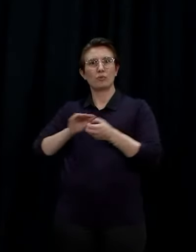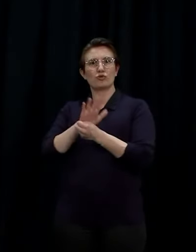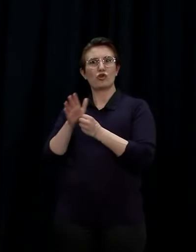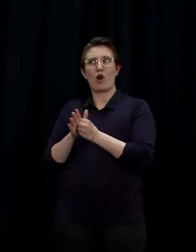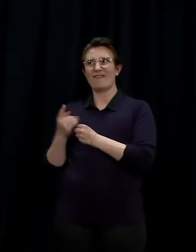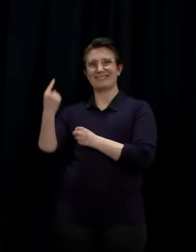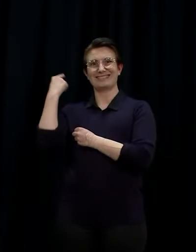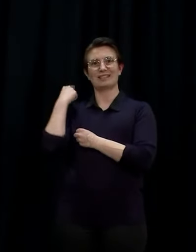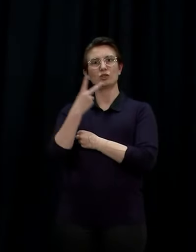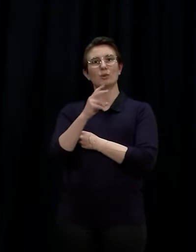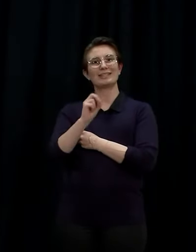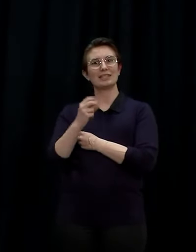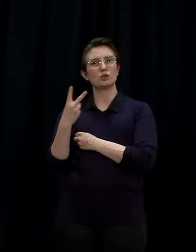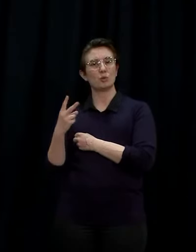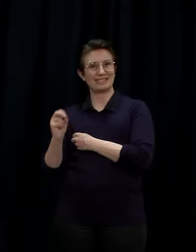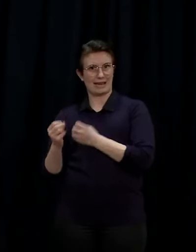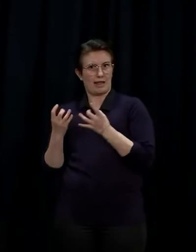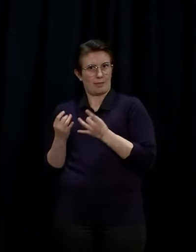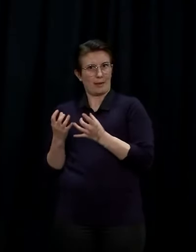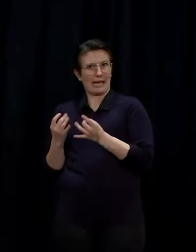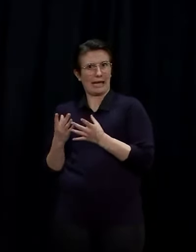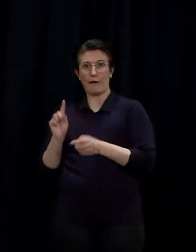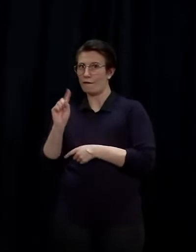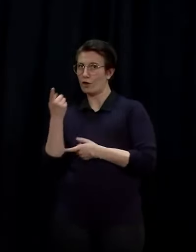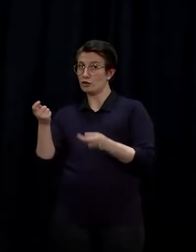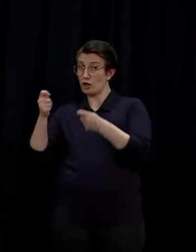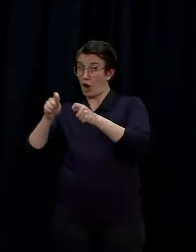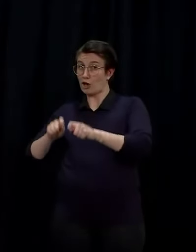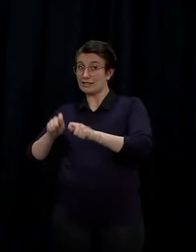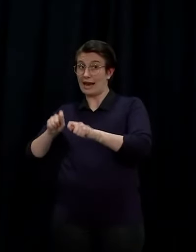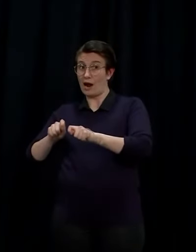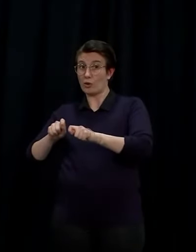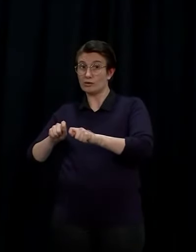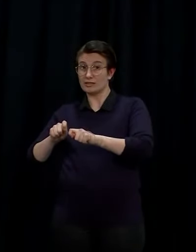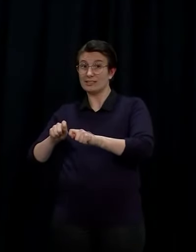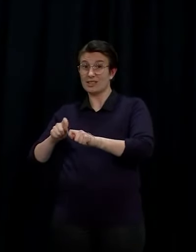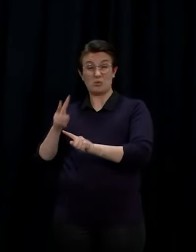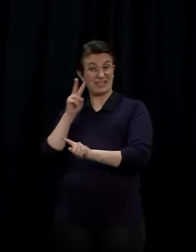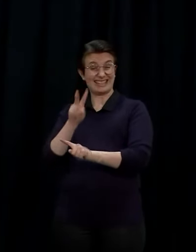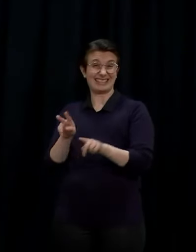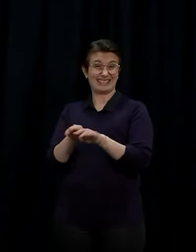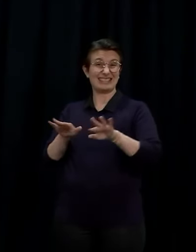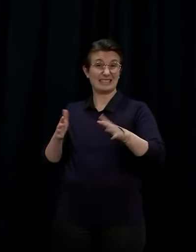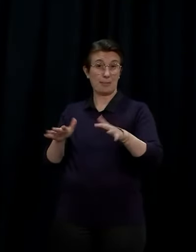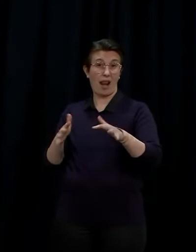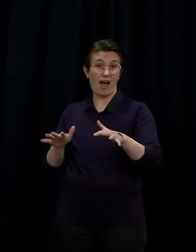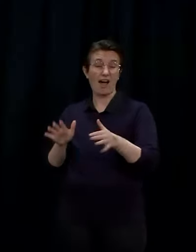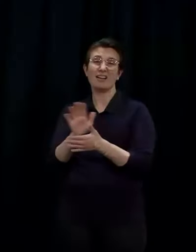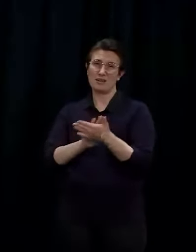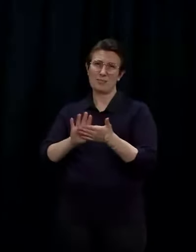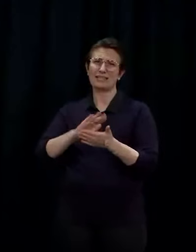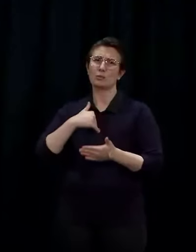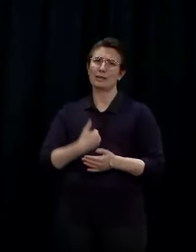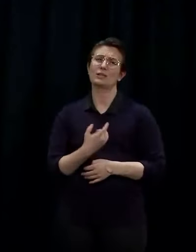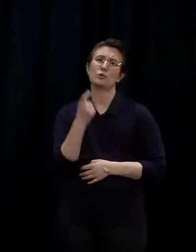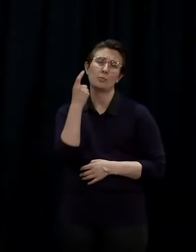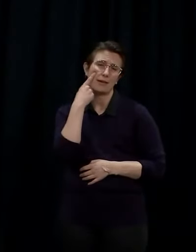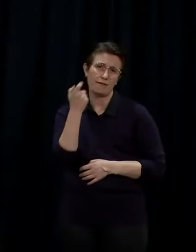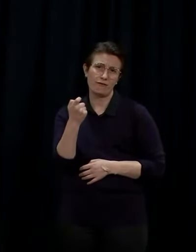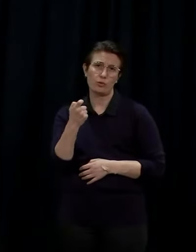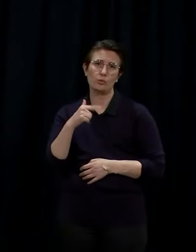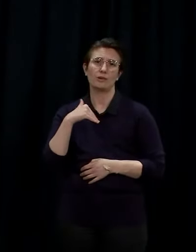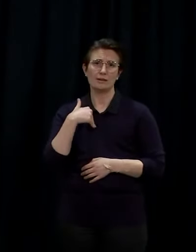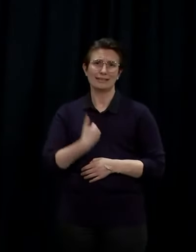daily cases we are seeing, and the need to see a sustained reduction in cases before moving alert levels, it is